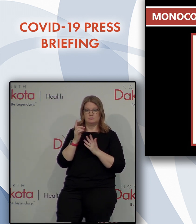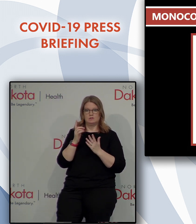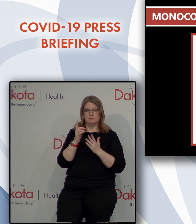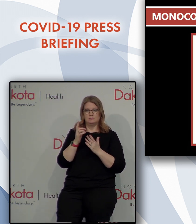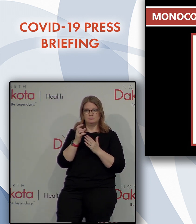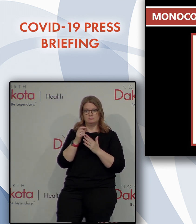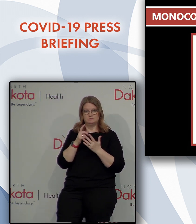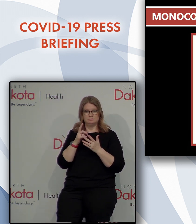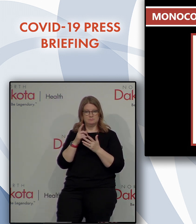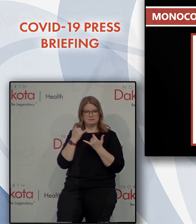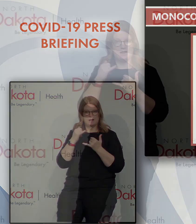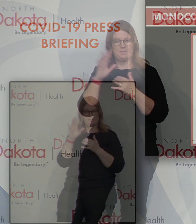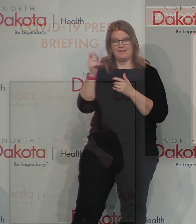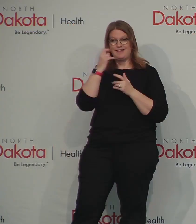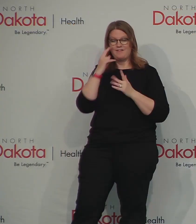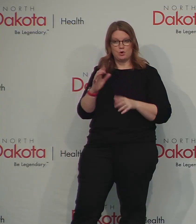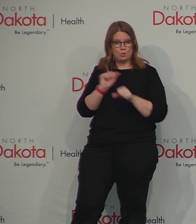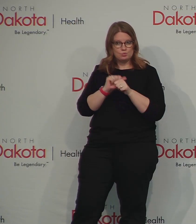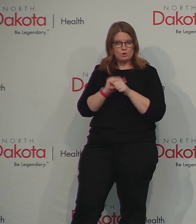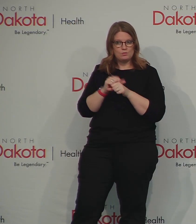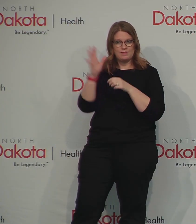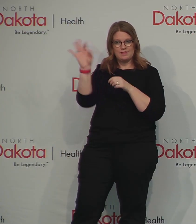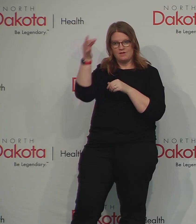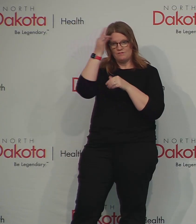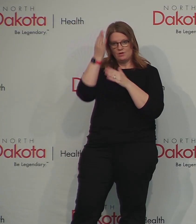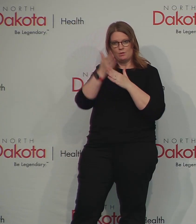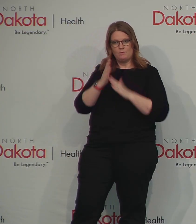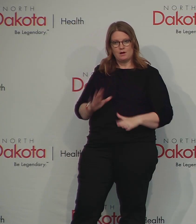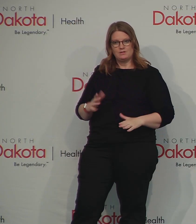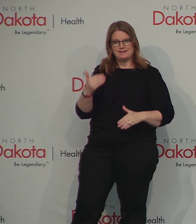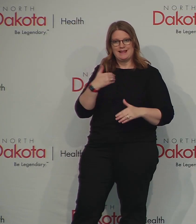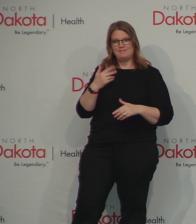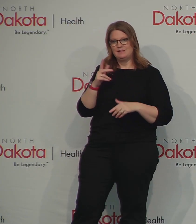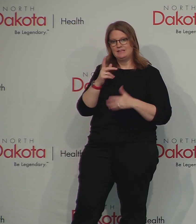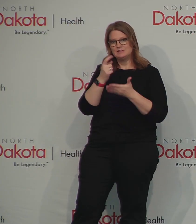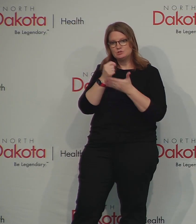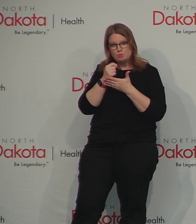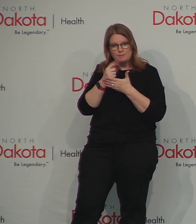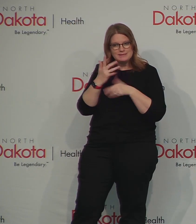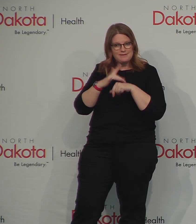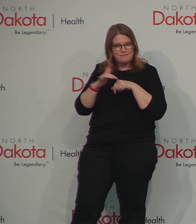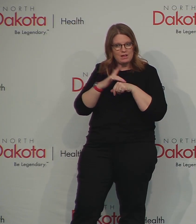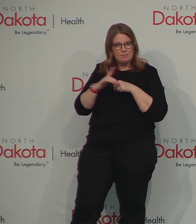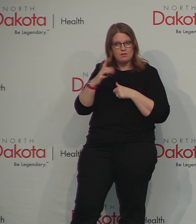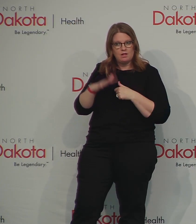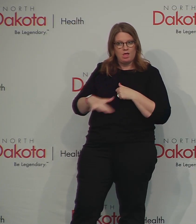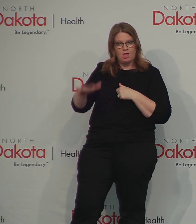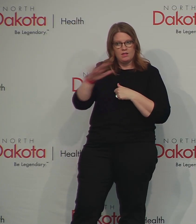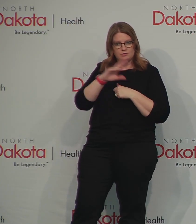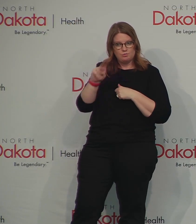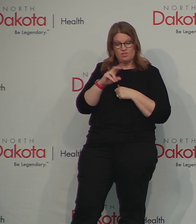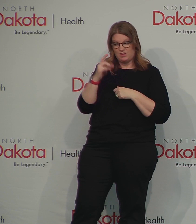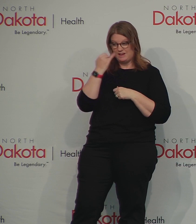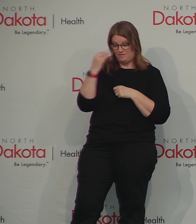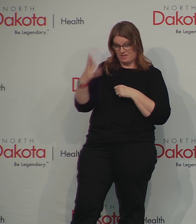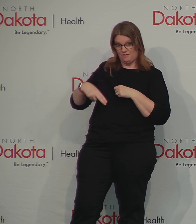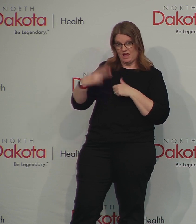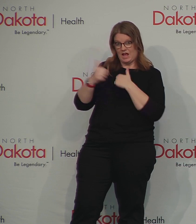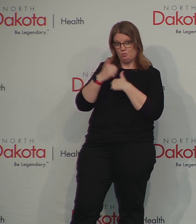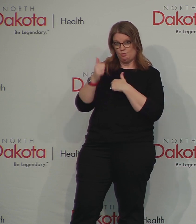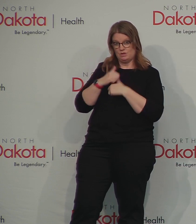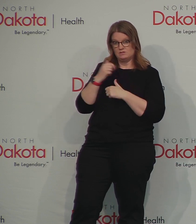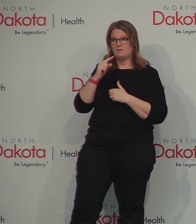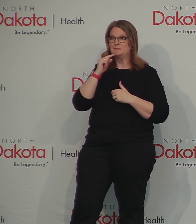working closely with our federal partners to make these treatments available to our North Dakotans at high risk for severe disease